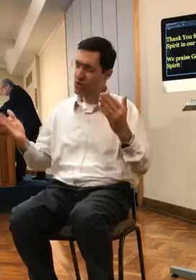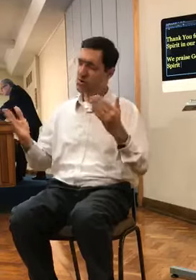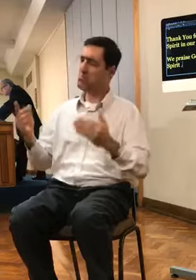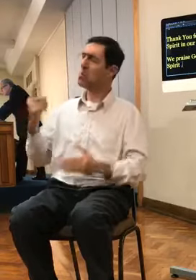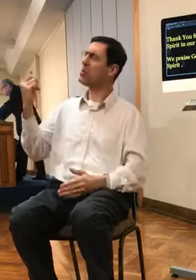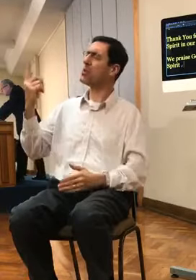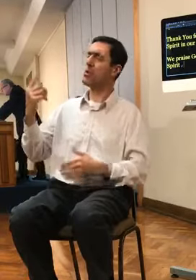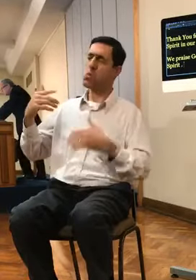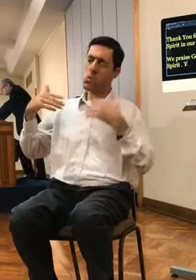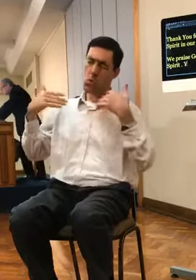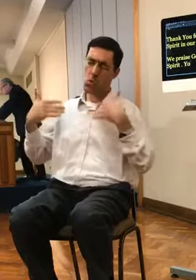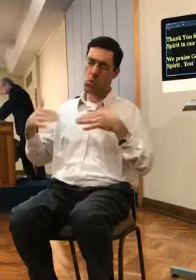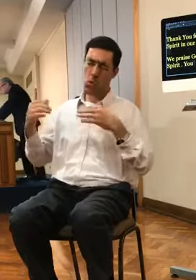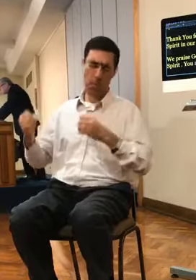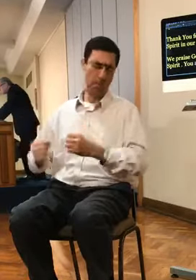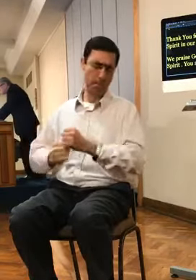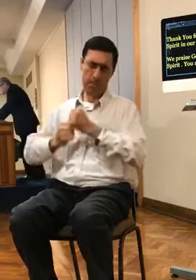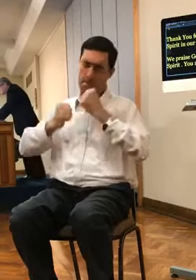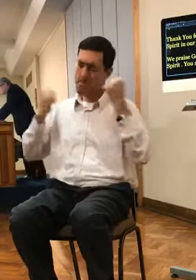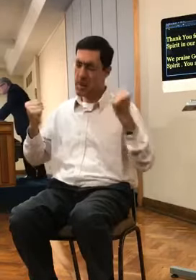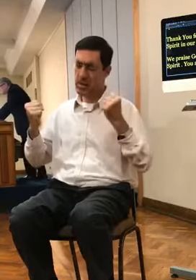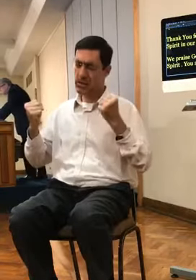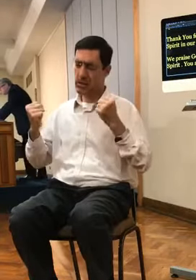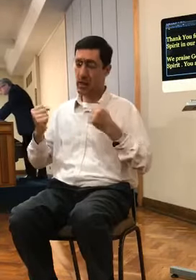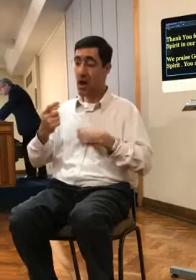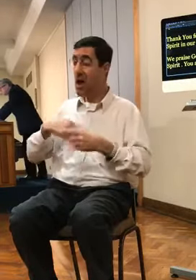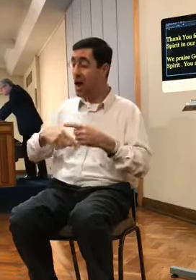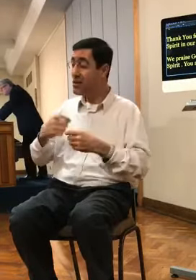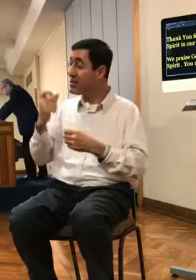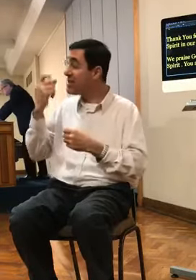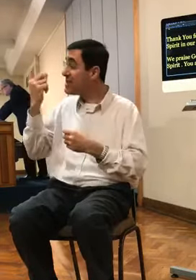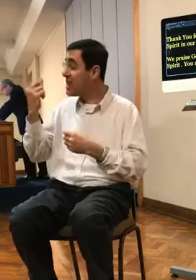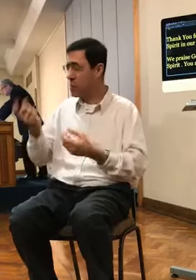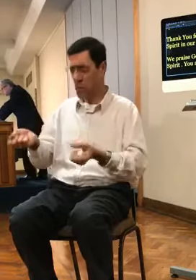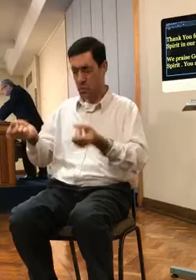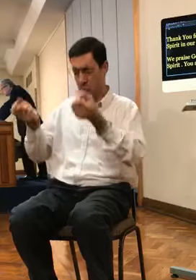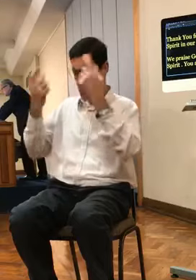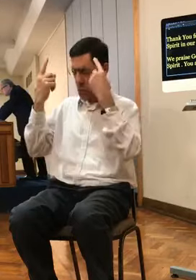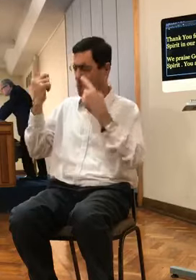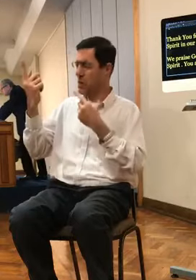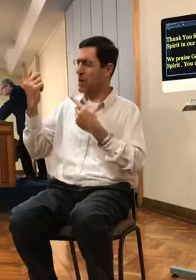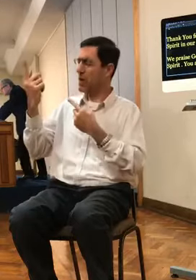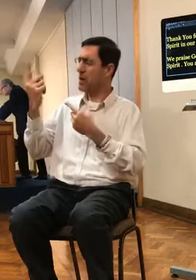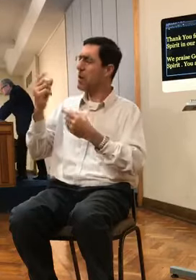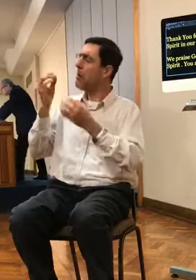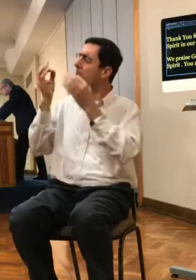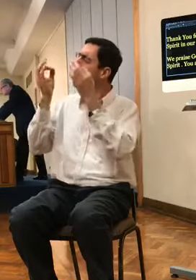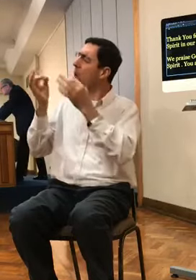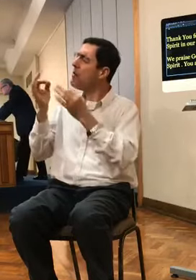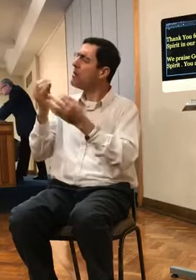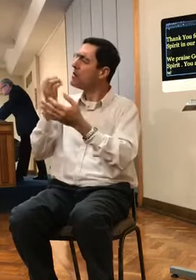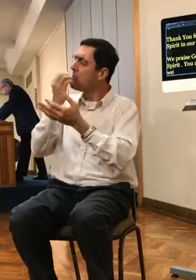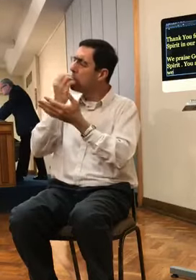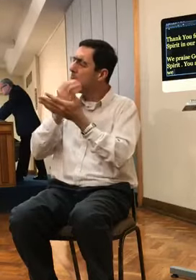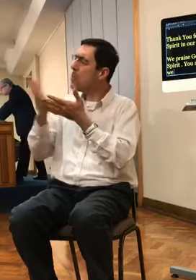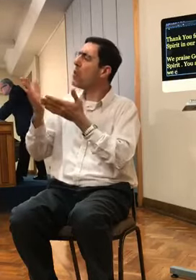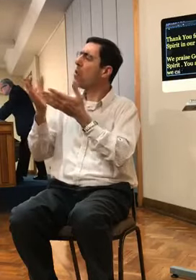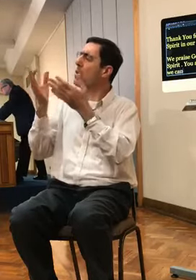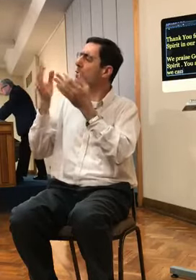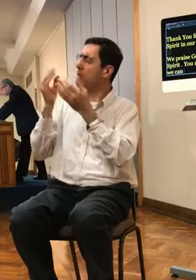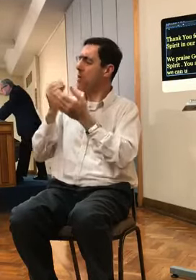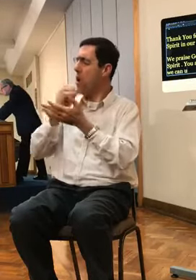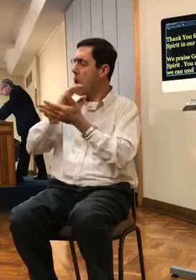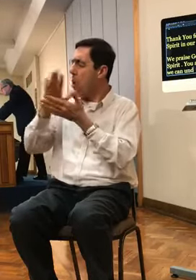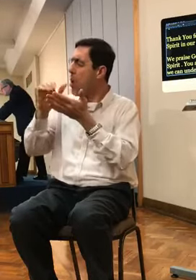imagination. Thou art altogether wonderful, perfect and pure and holy, just and righteous. And we